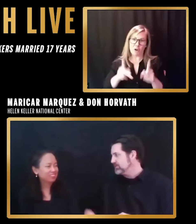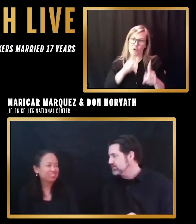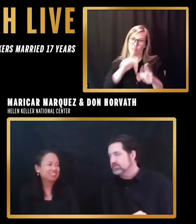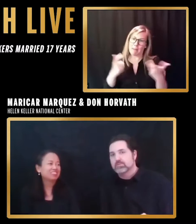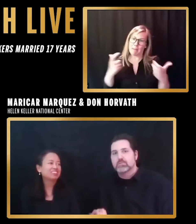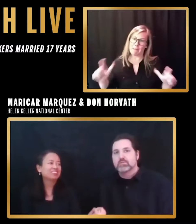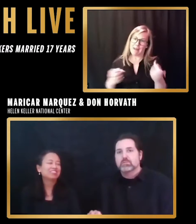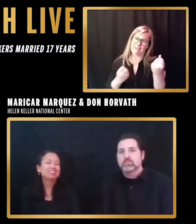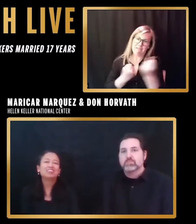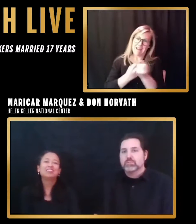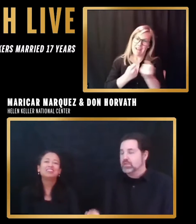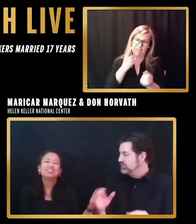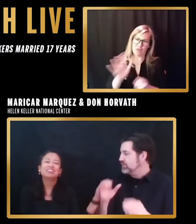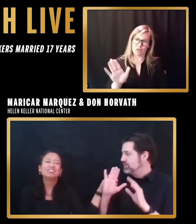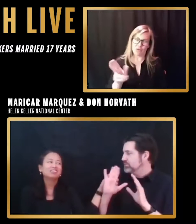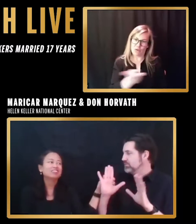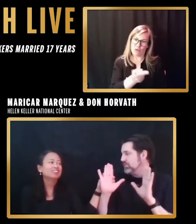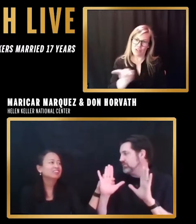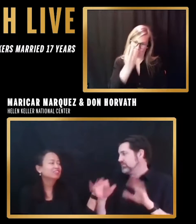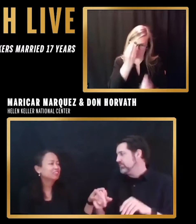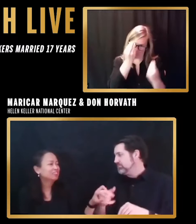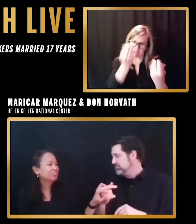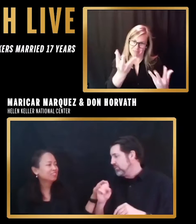with you as well as we continue here.